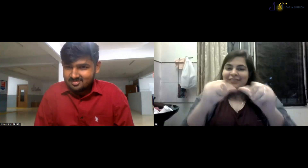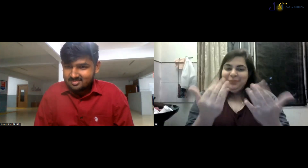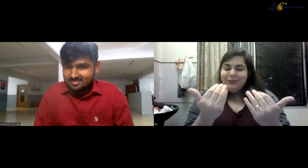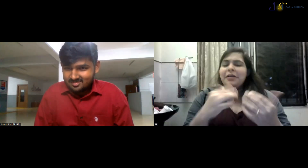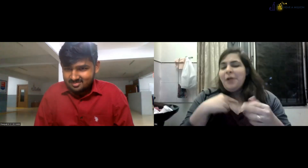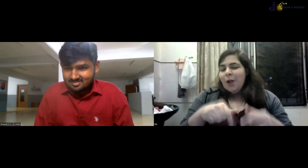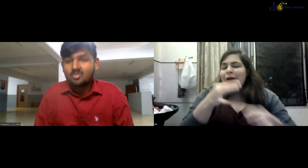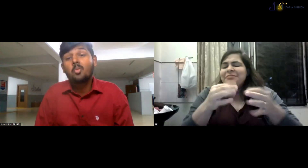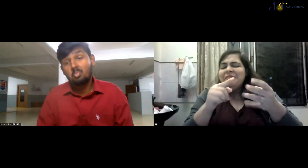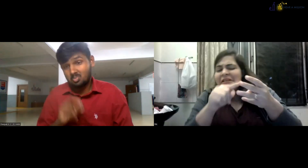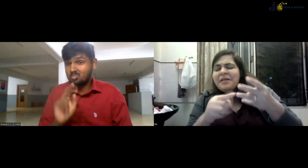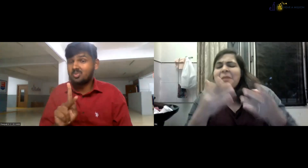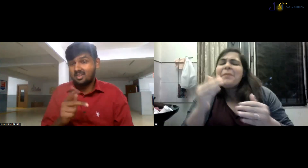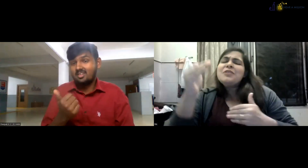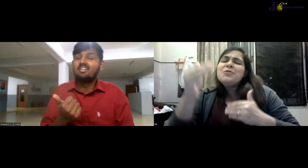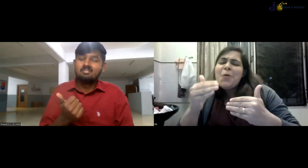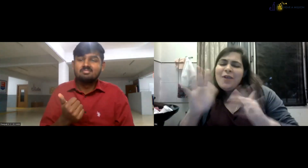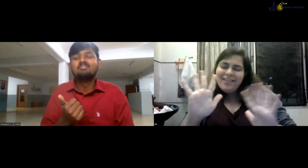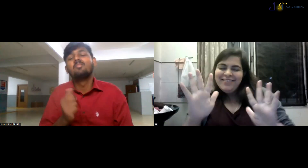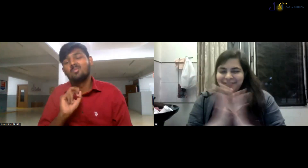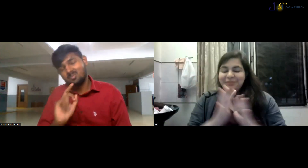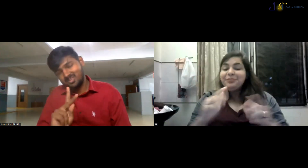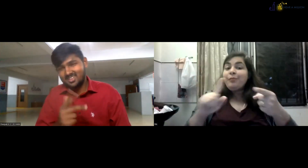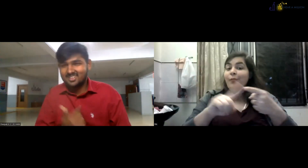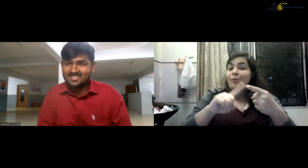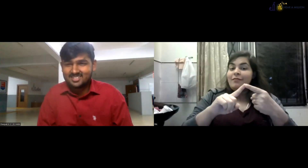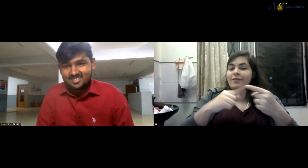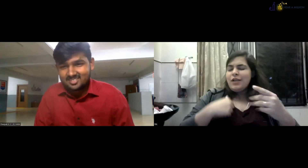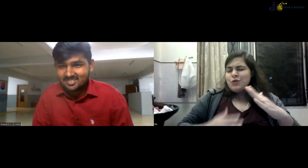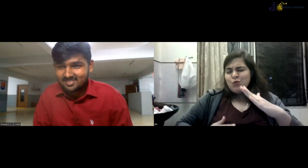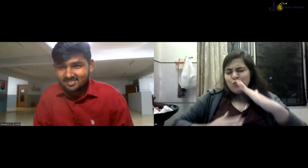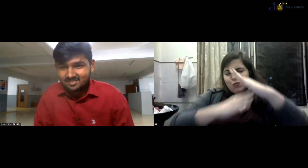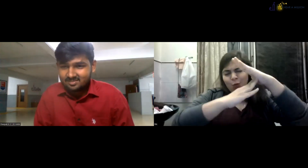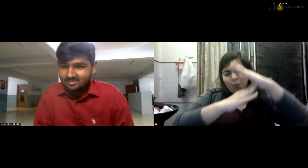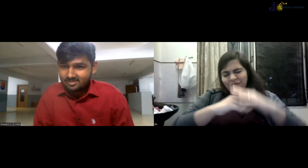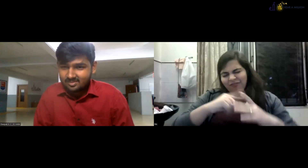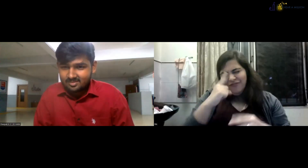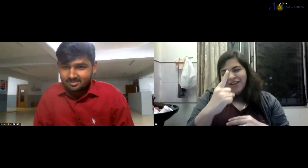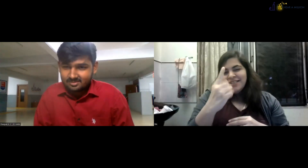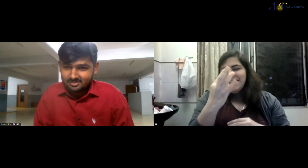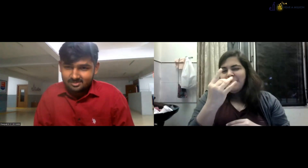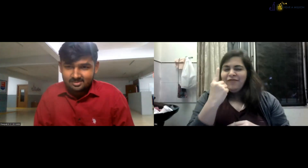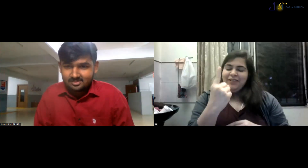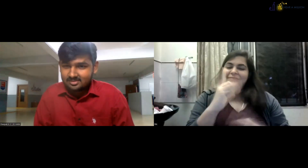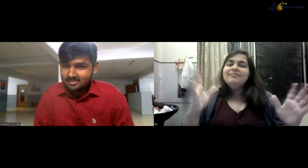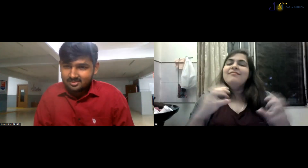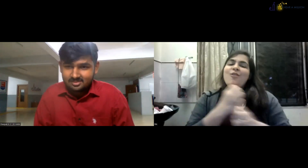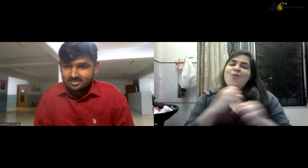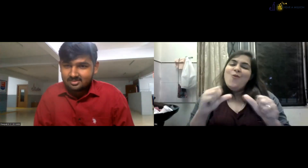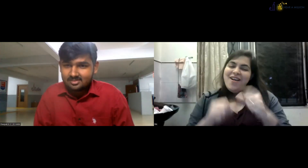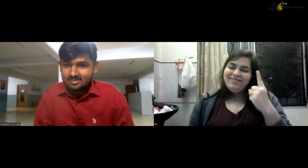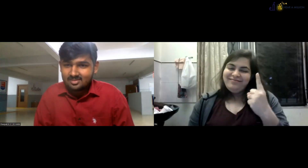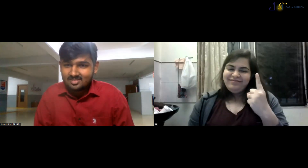I can't answer you the top three, but yeah, I can still answer. There are my favorite places.